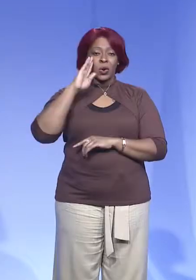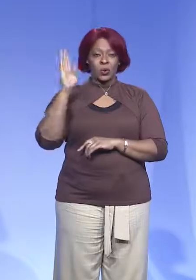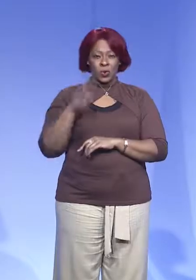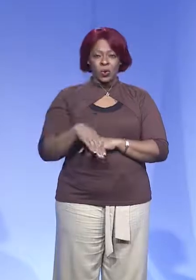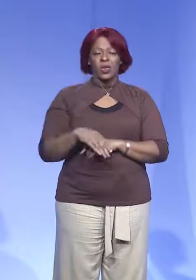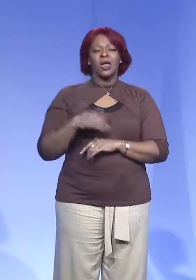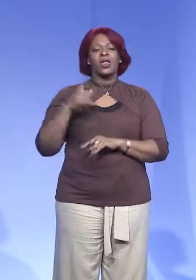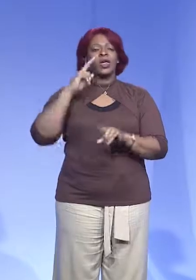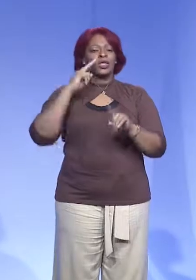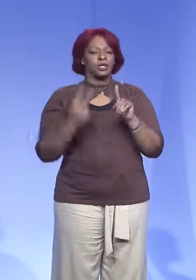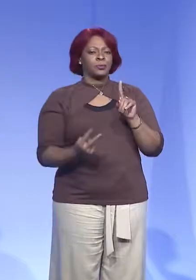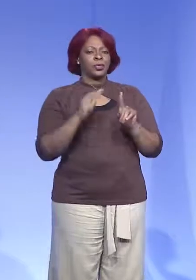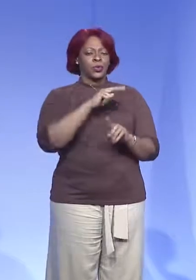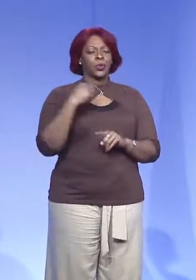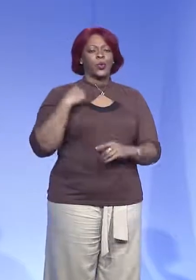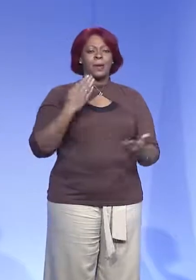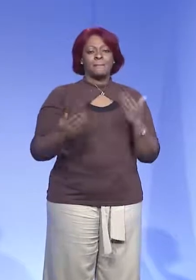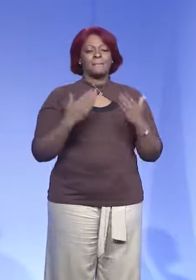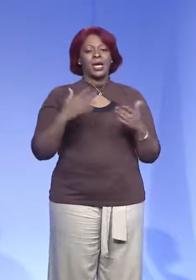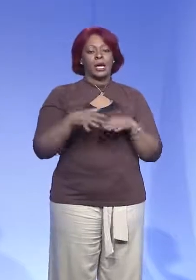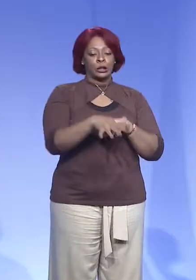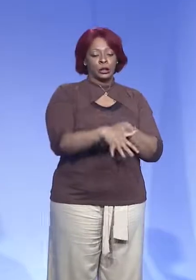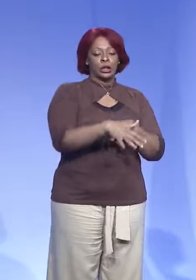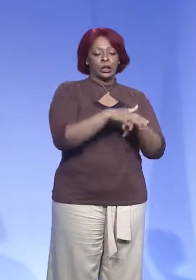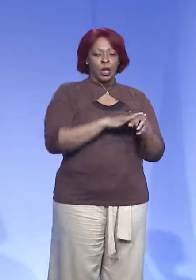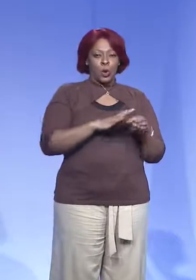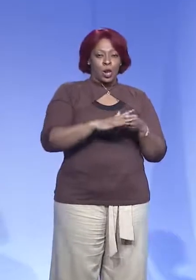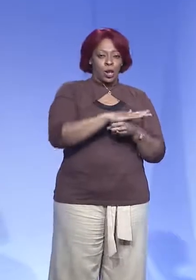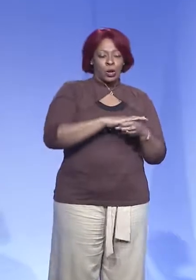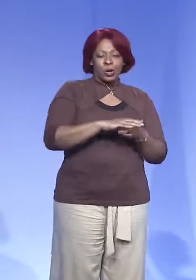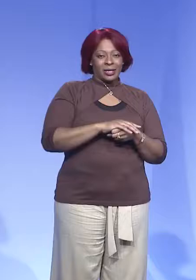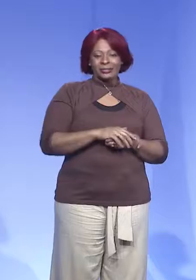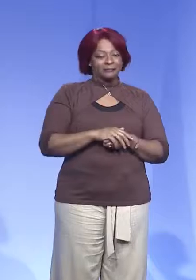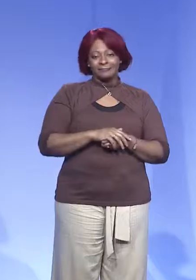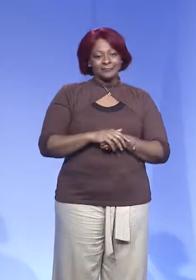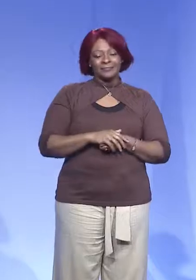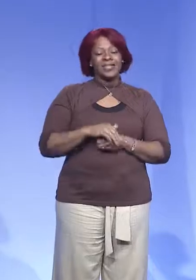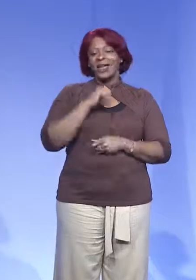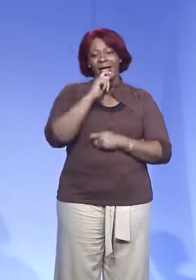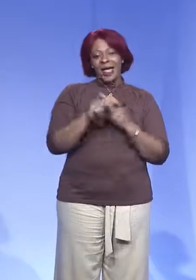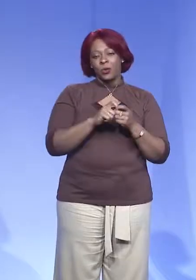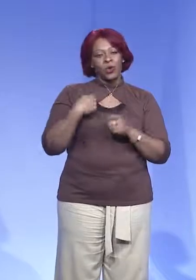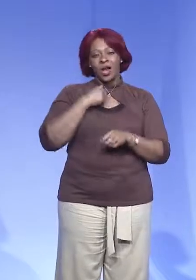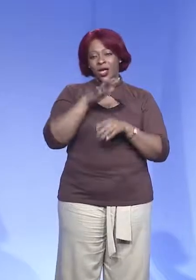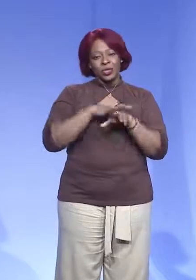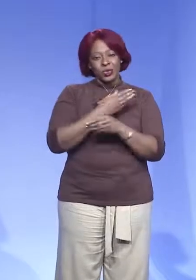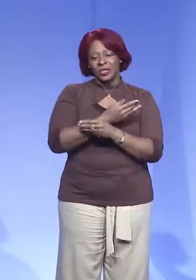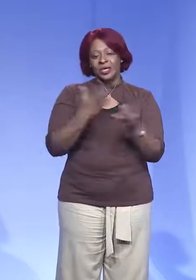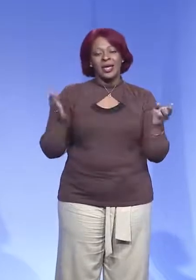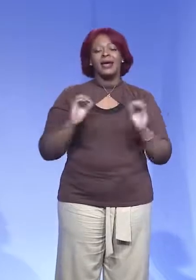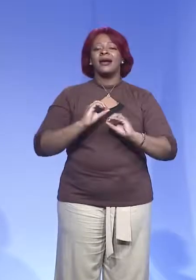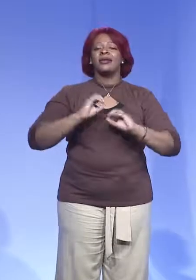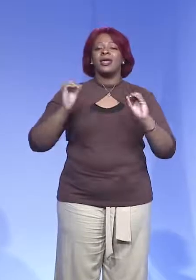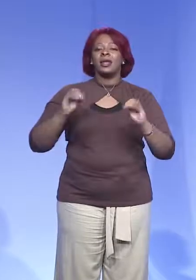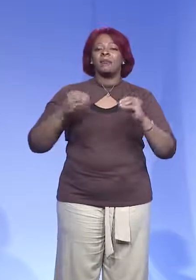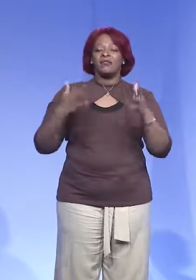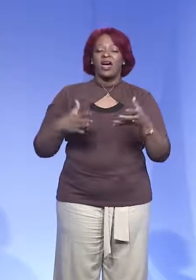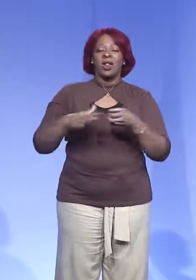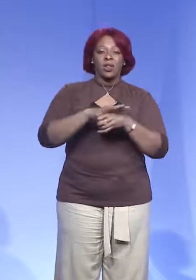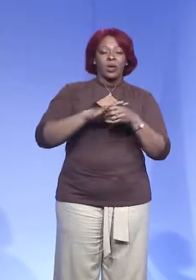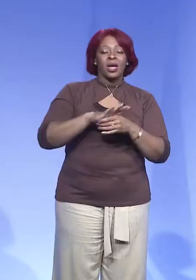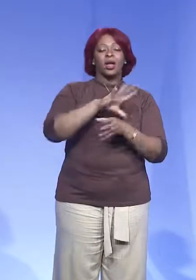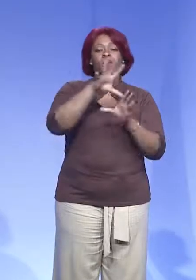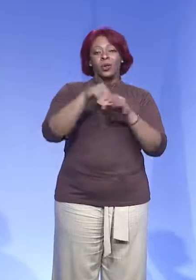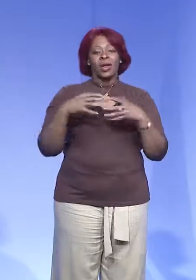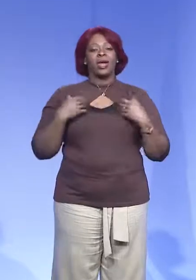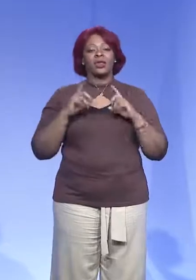a perspective that we may be slower locally, and I would say that's not accurate. None of the providers locally, including the